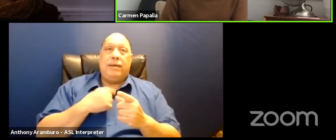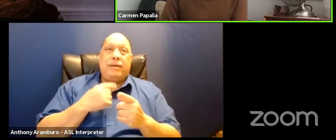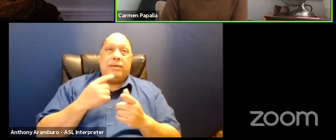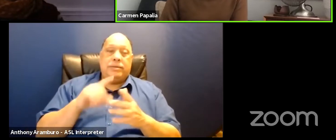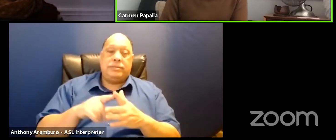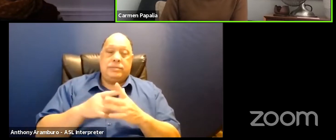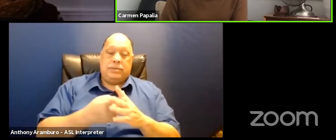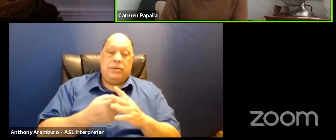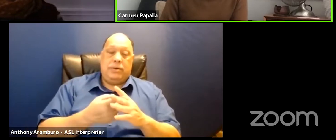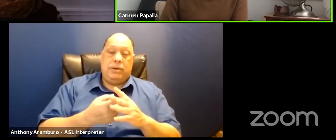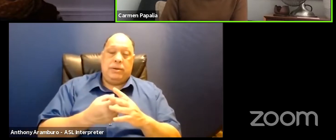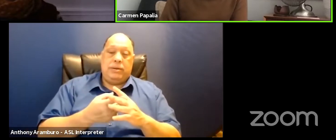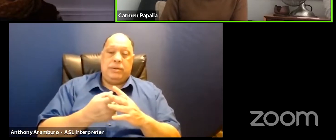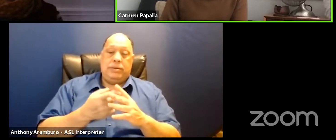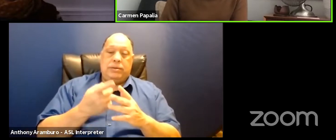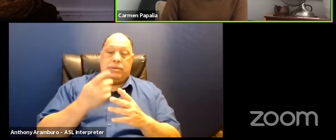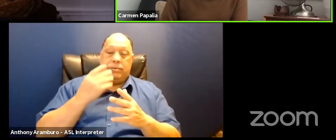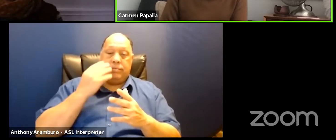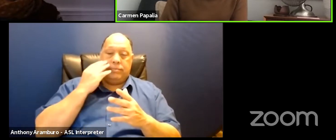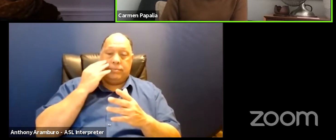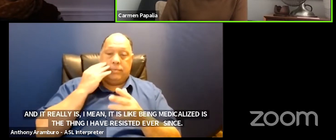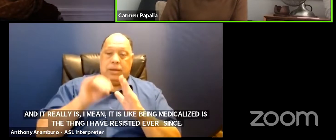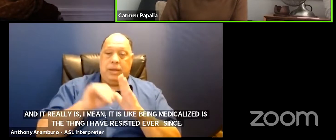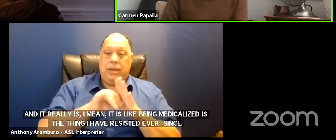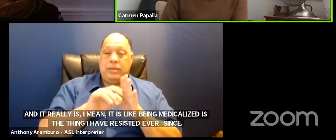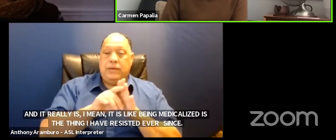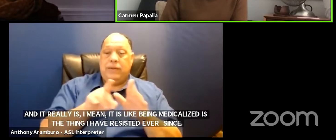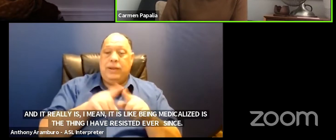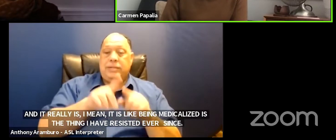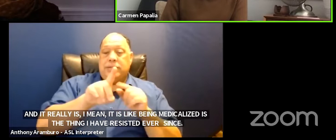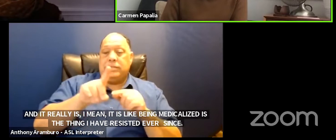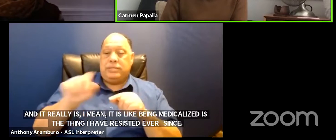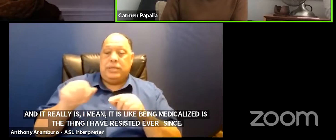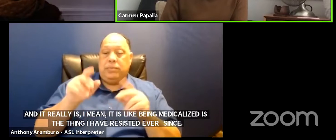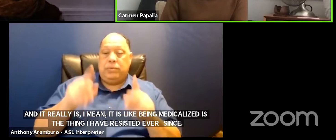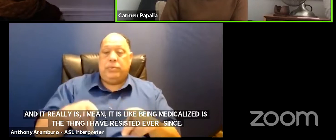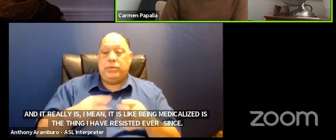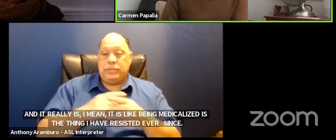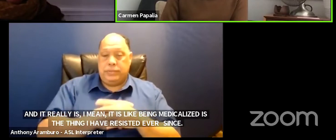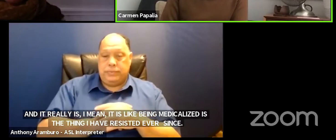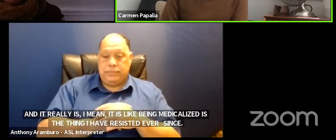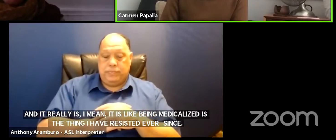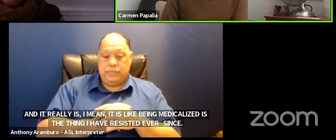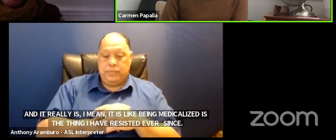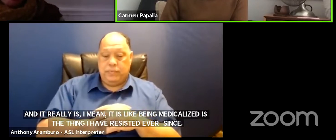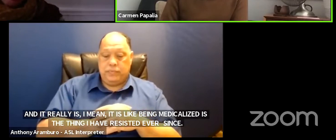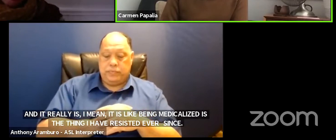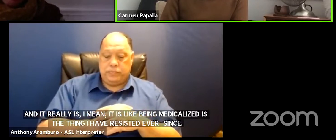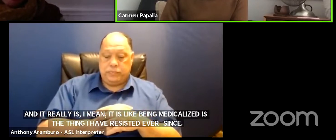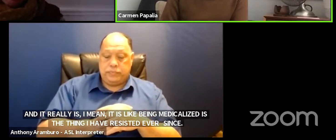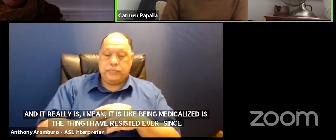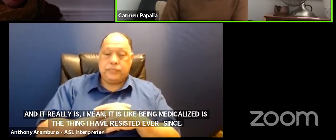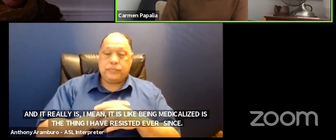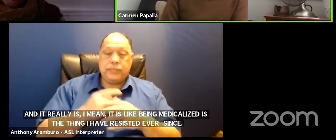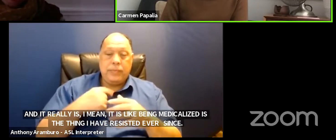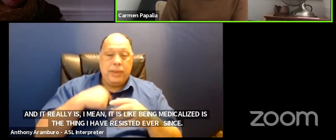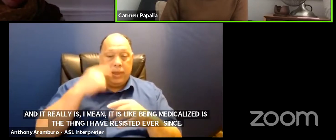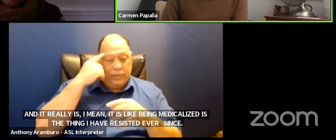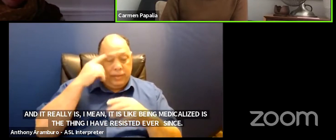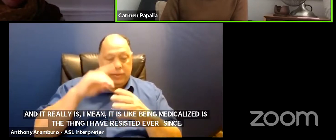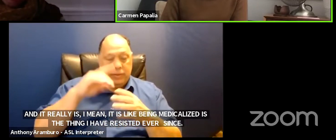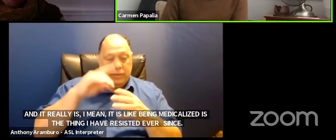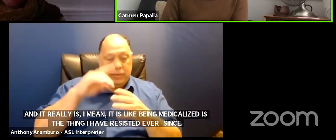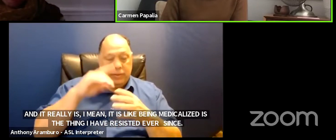started, you know, identifying as a disabled person. And I think the medical system is